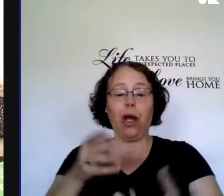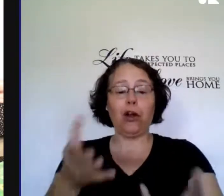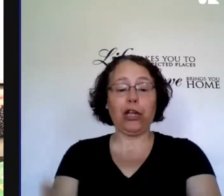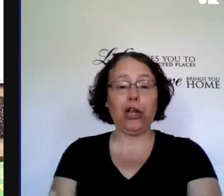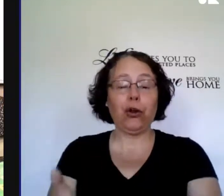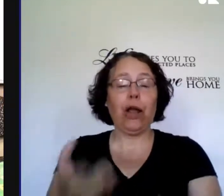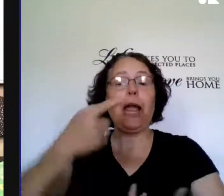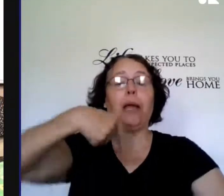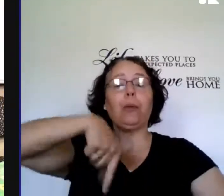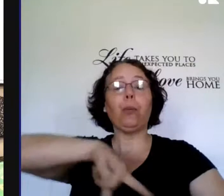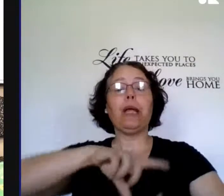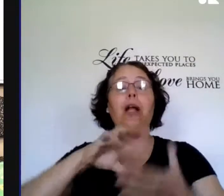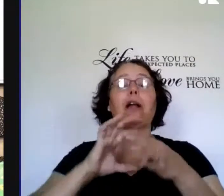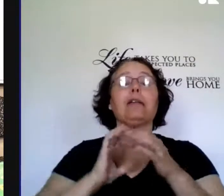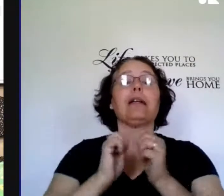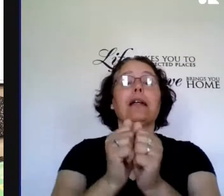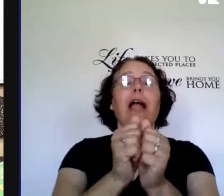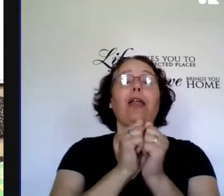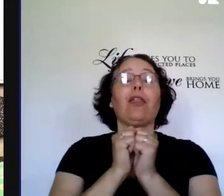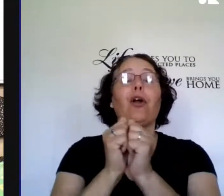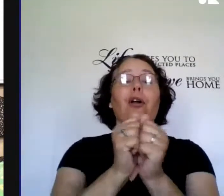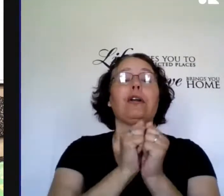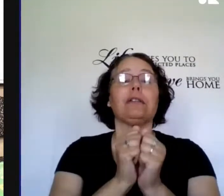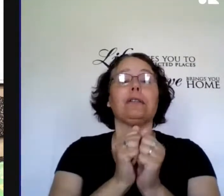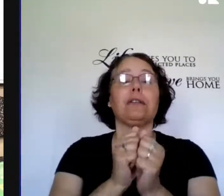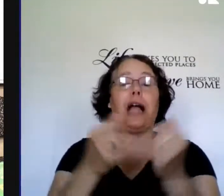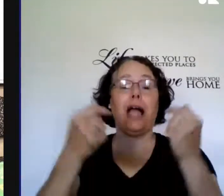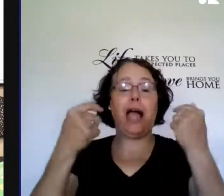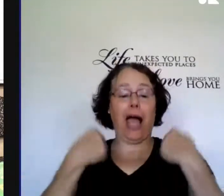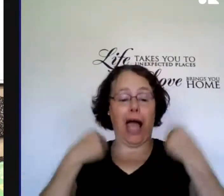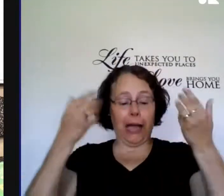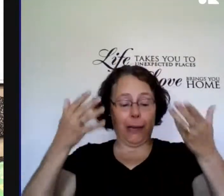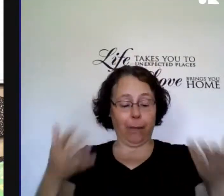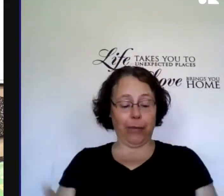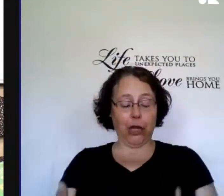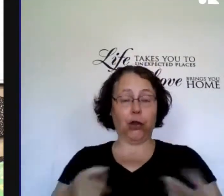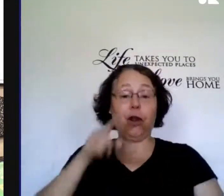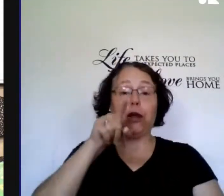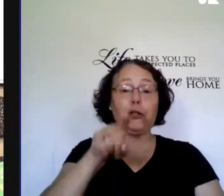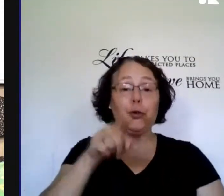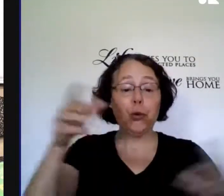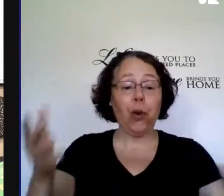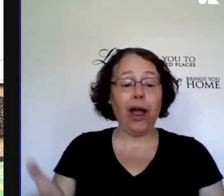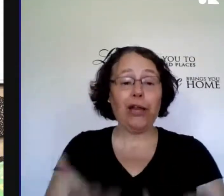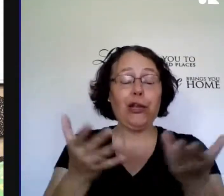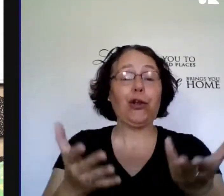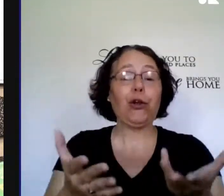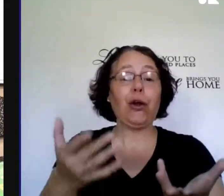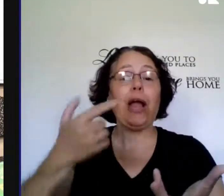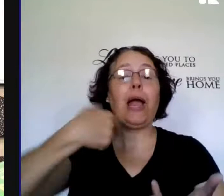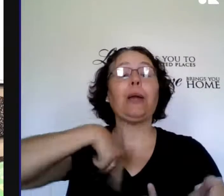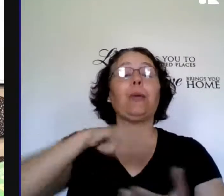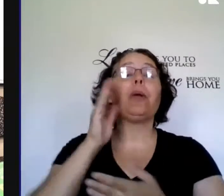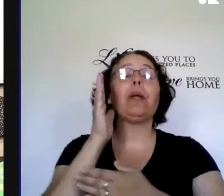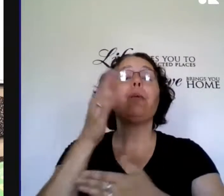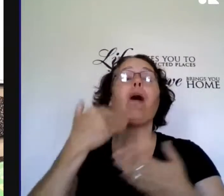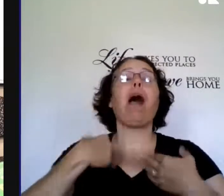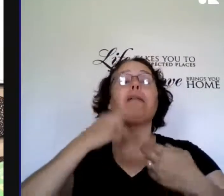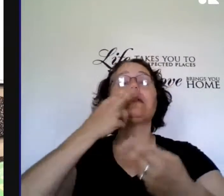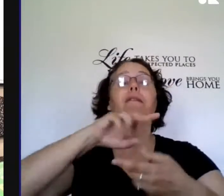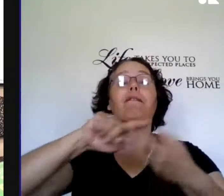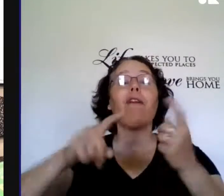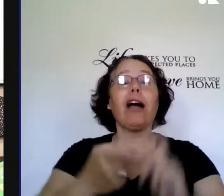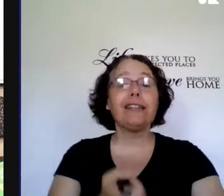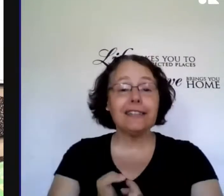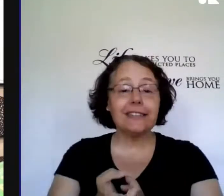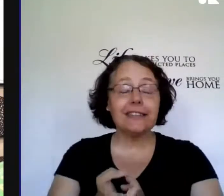we are all together. I am here and you are here and we're gonna have some fun.